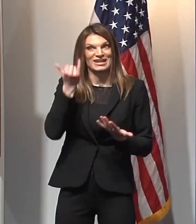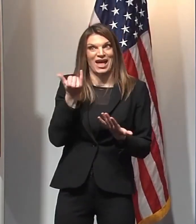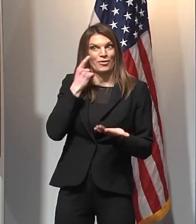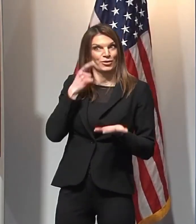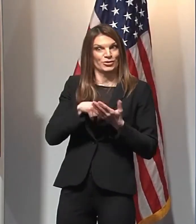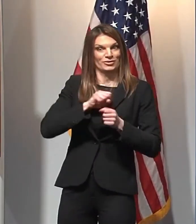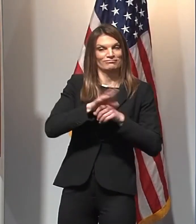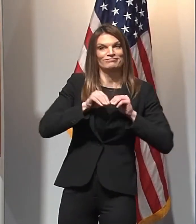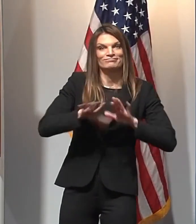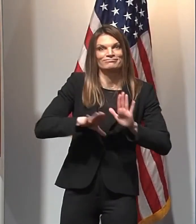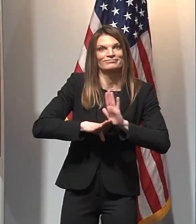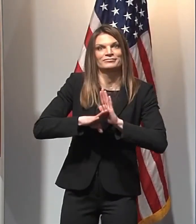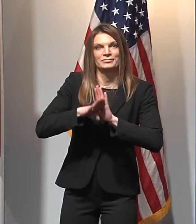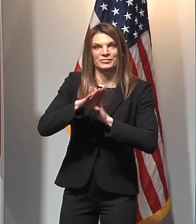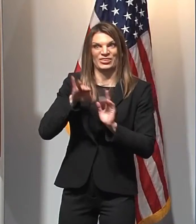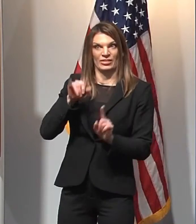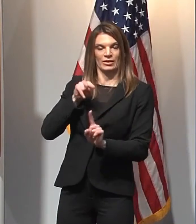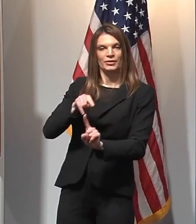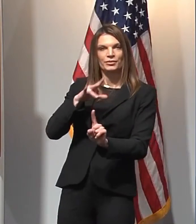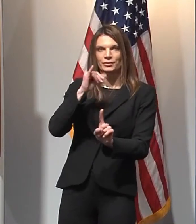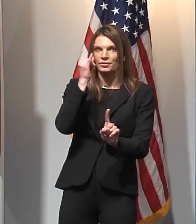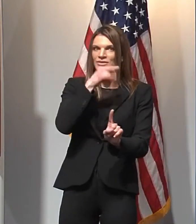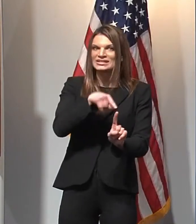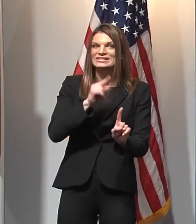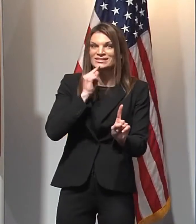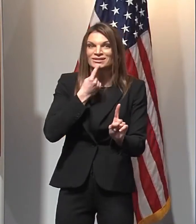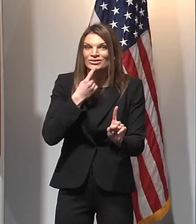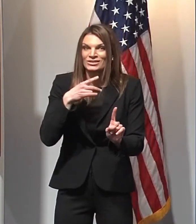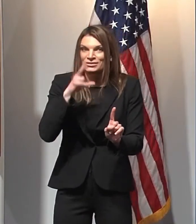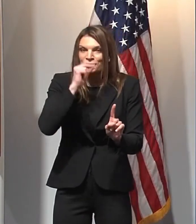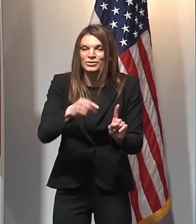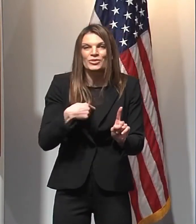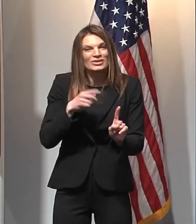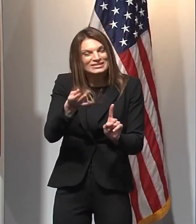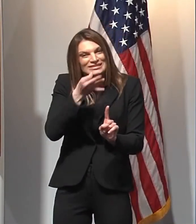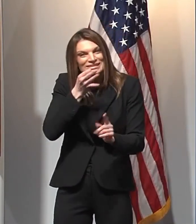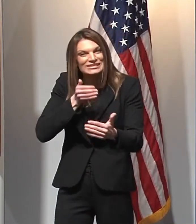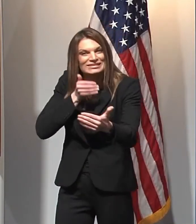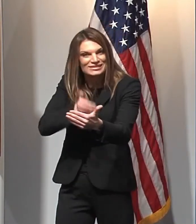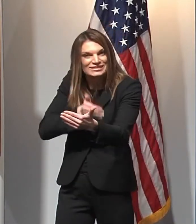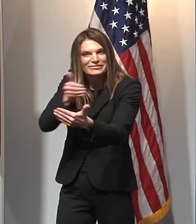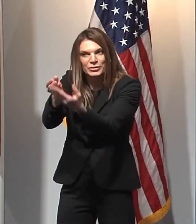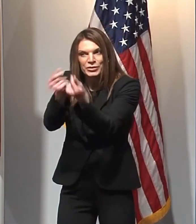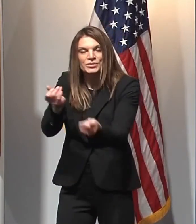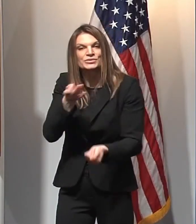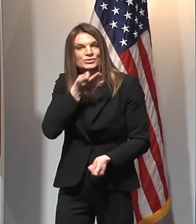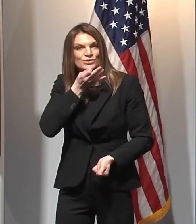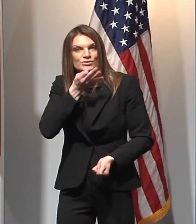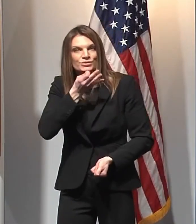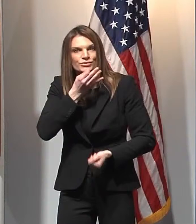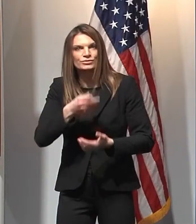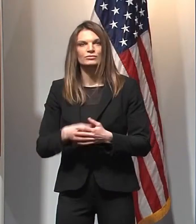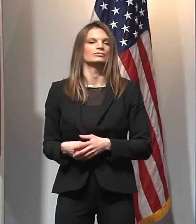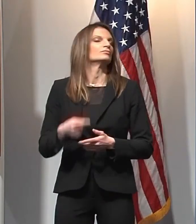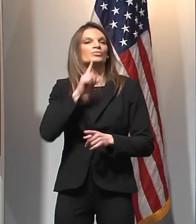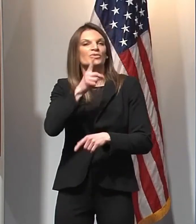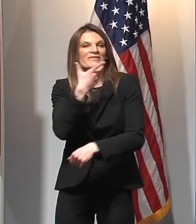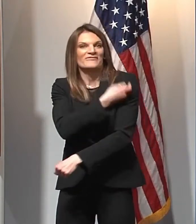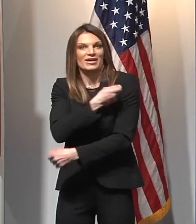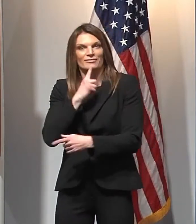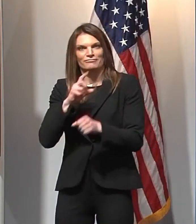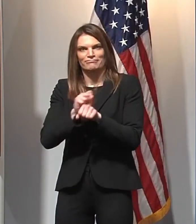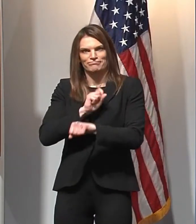and we all have to take this seriously. We are so close. Our vaccination efforts have been incredible,